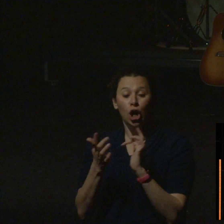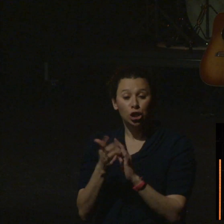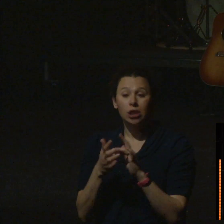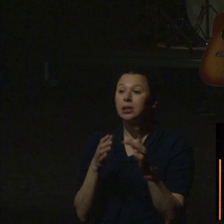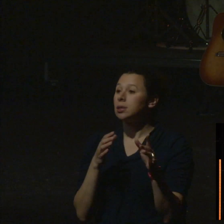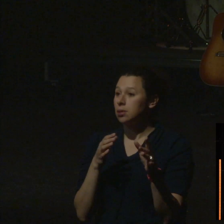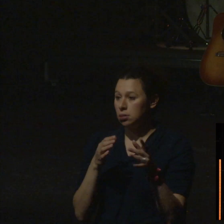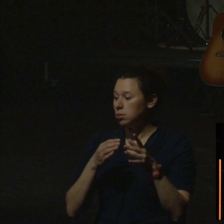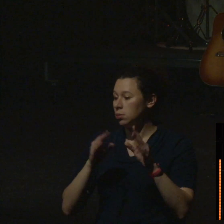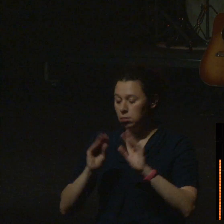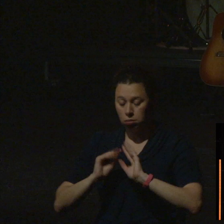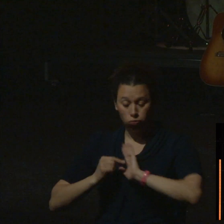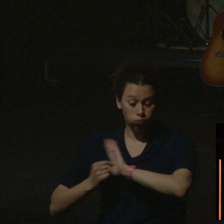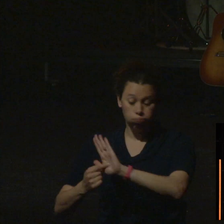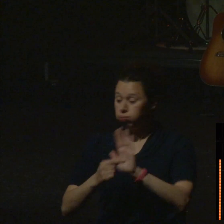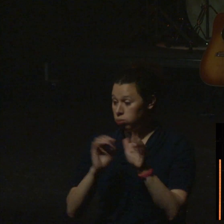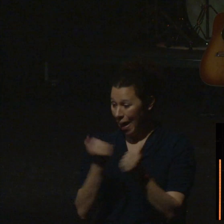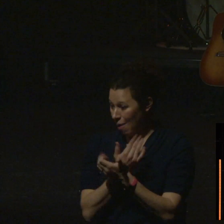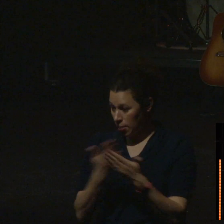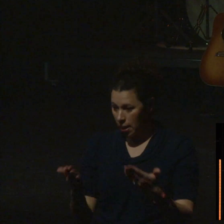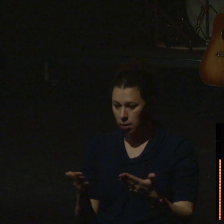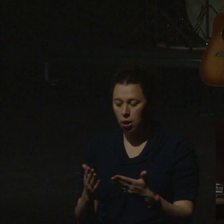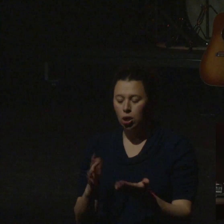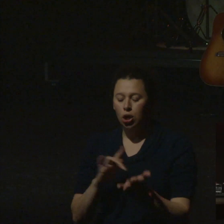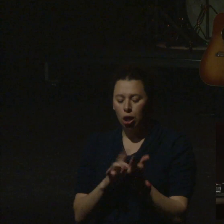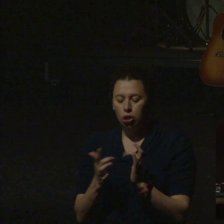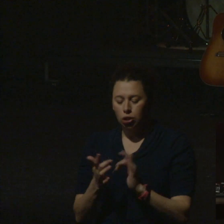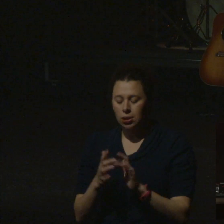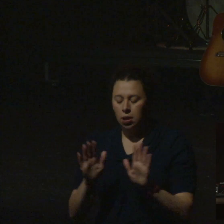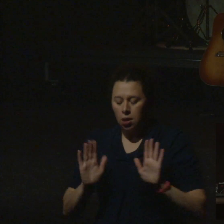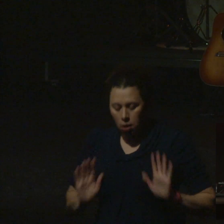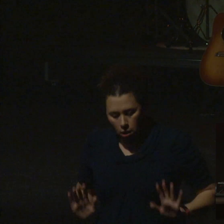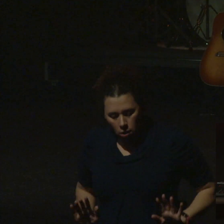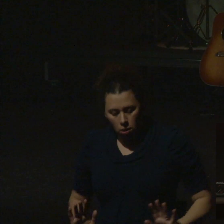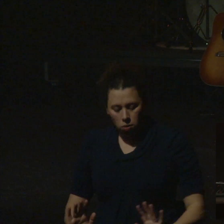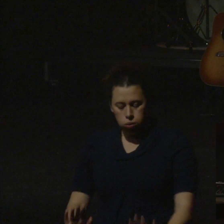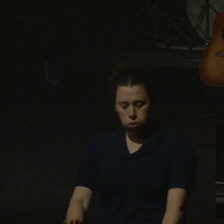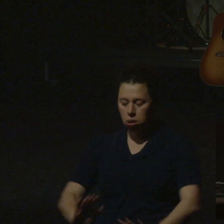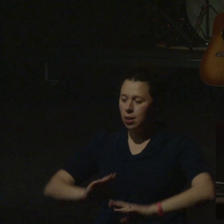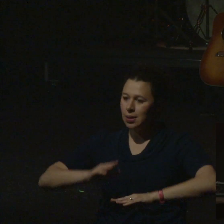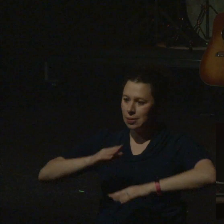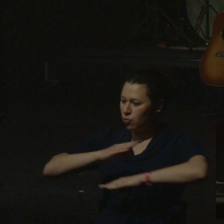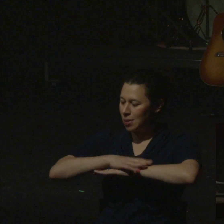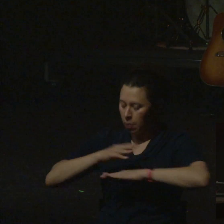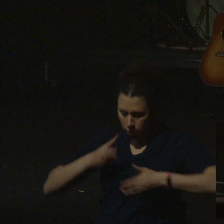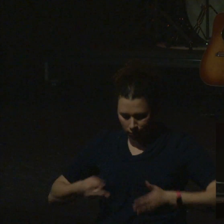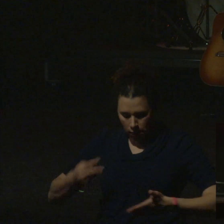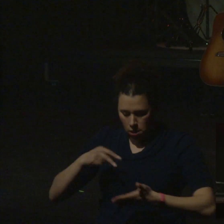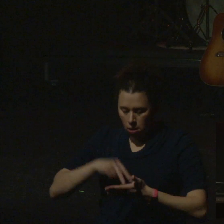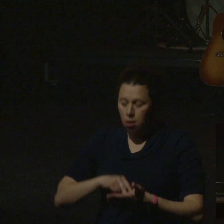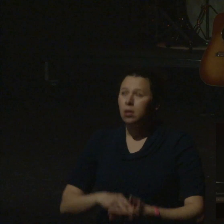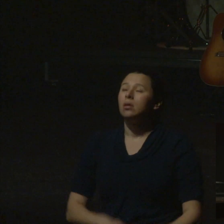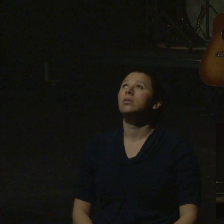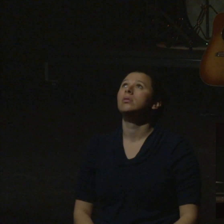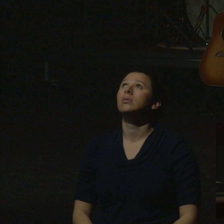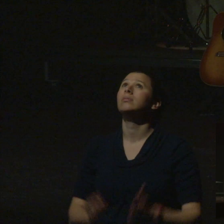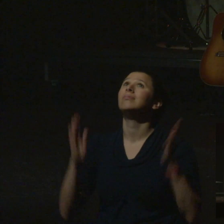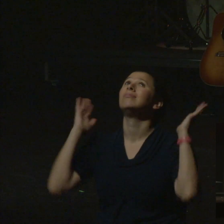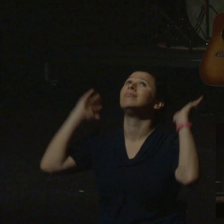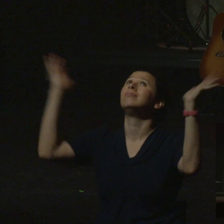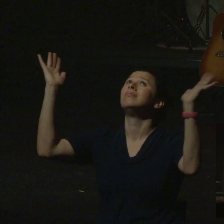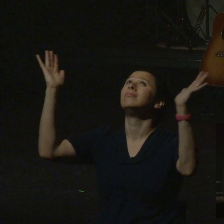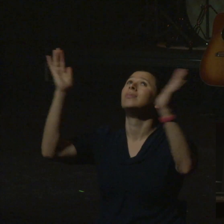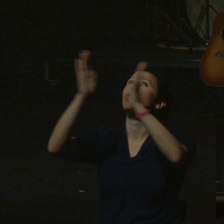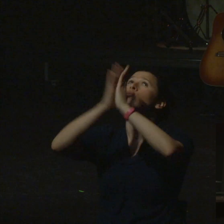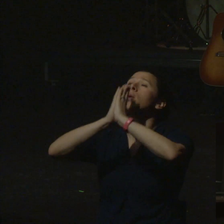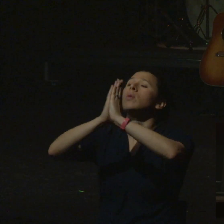he kind of pushes away from the table, lifts his head up to the sky, to the ceiling, if you will, and he starts praying.